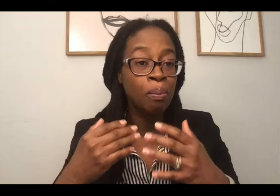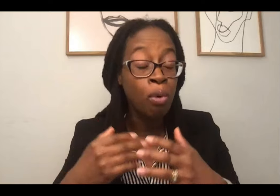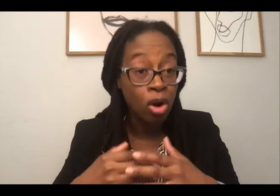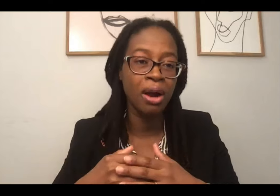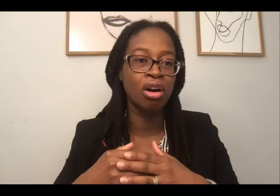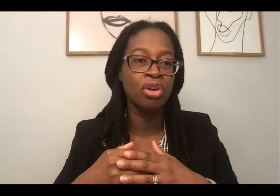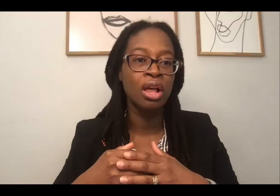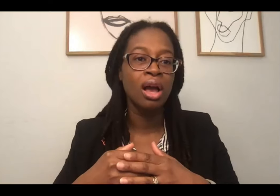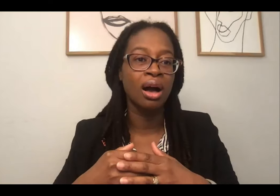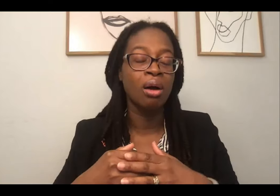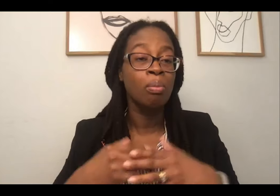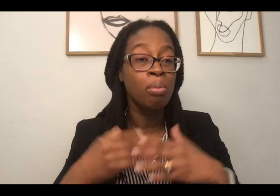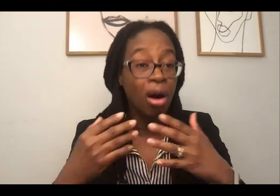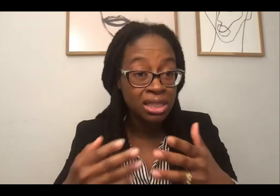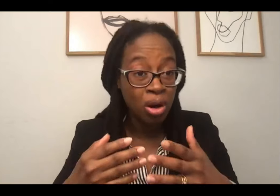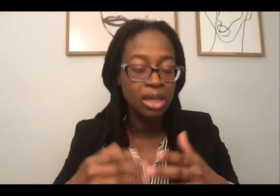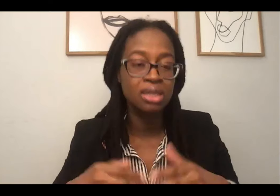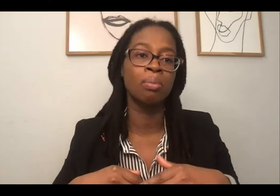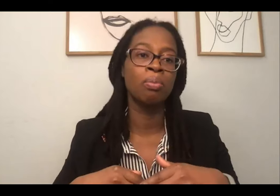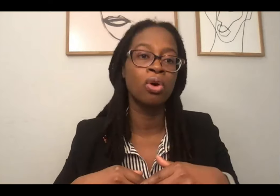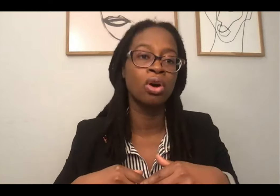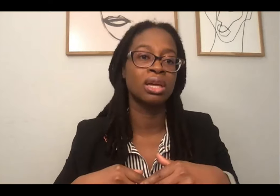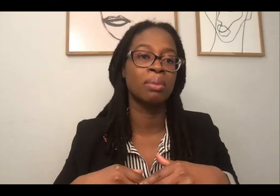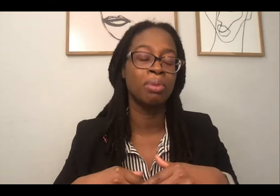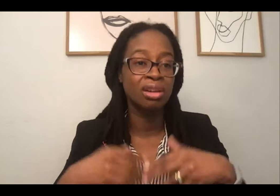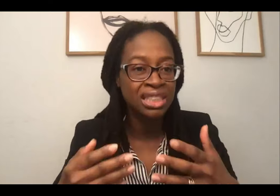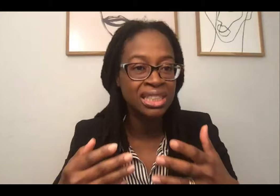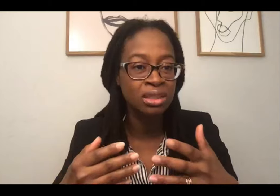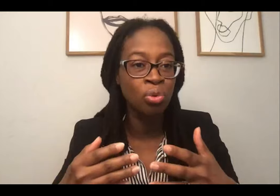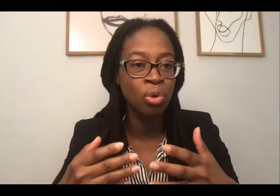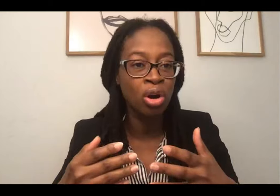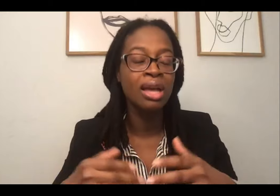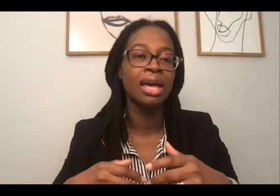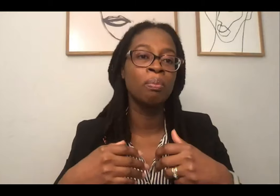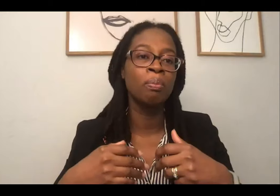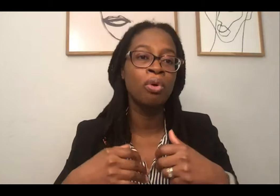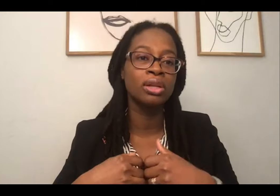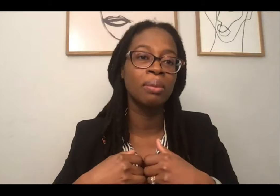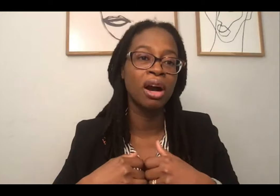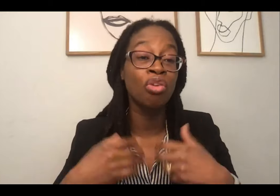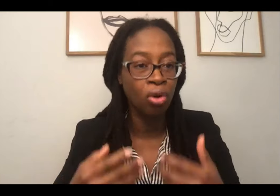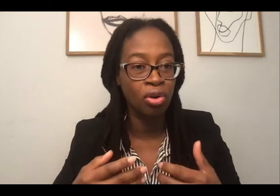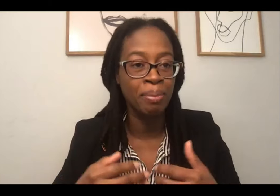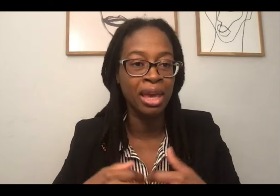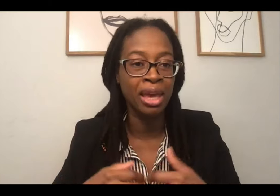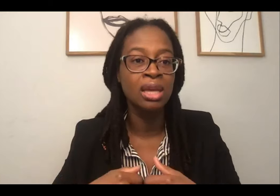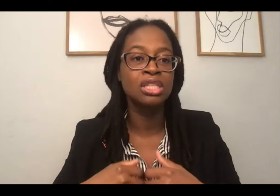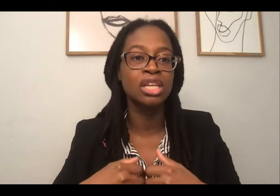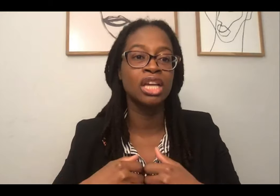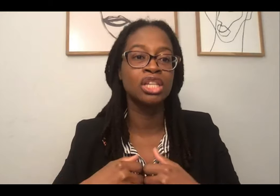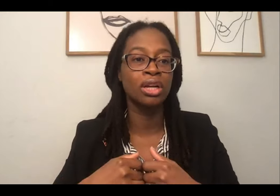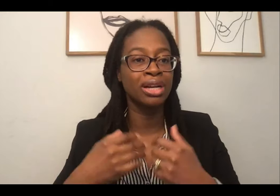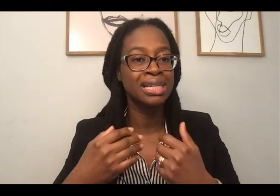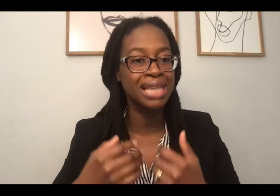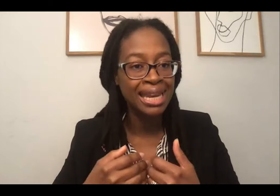part of policy work, it's an important part of legislative work, it's an important part of programming to ensure that